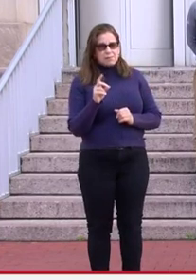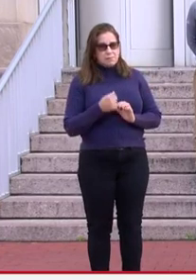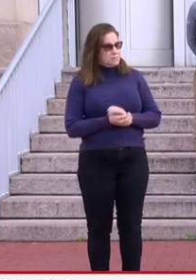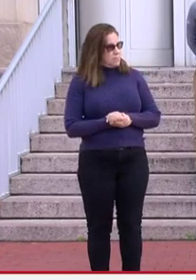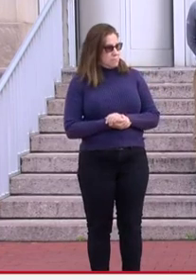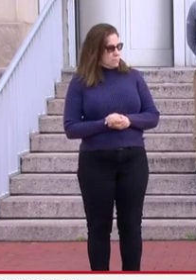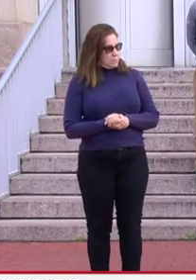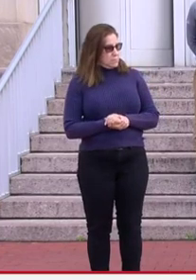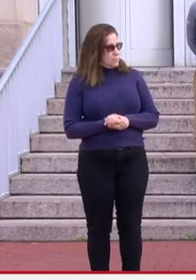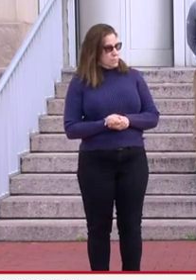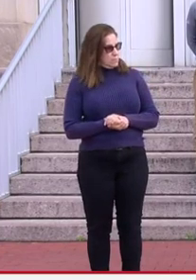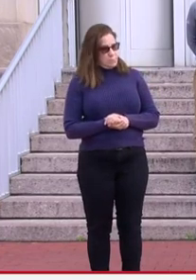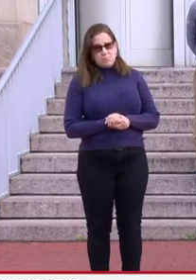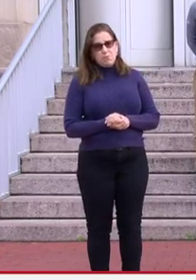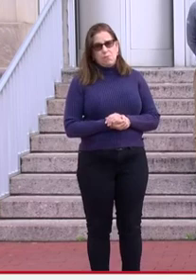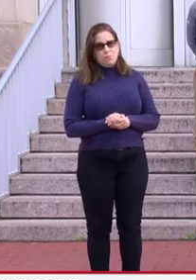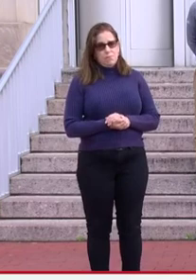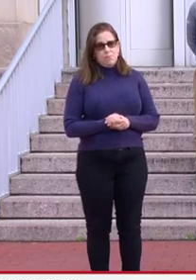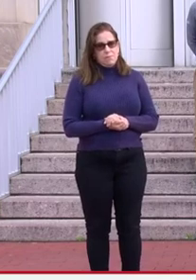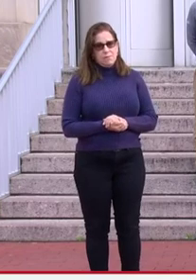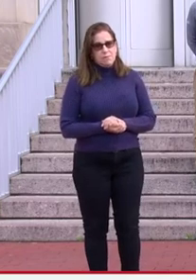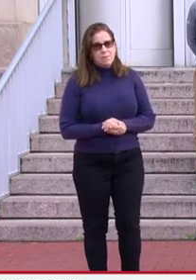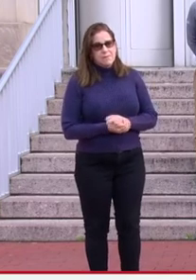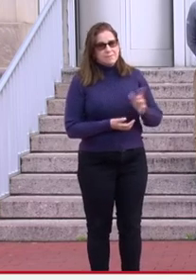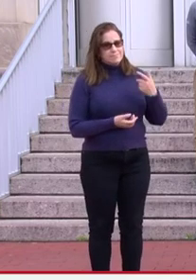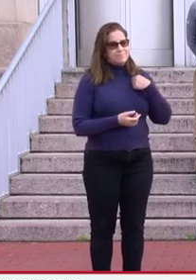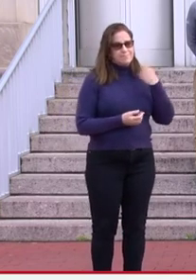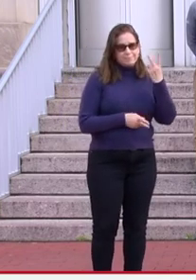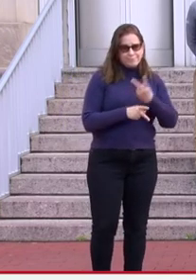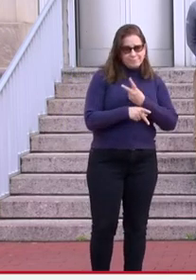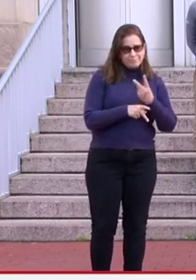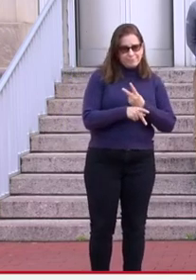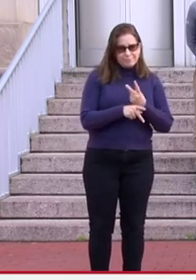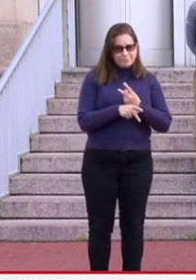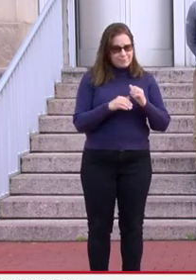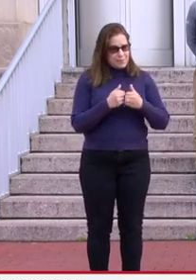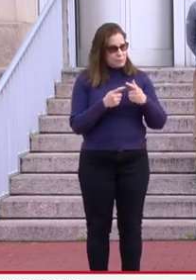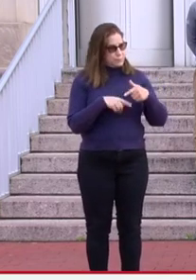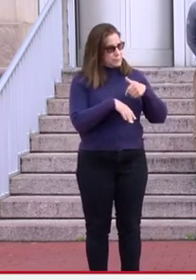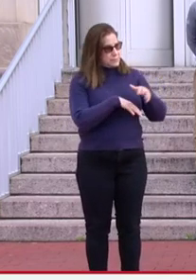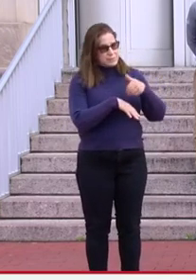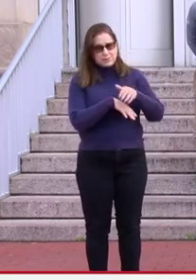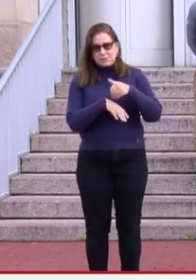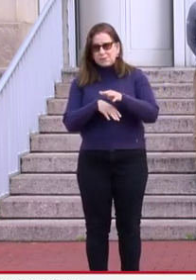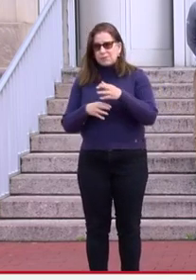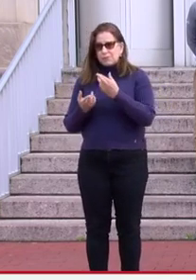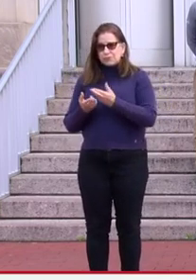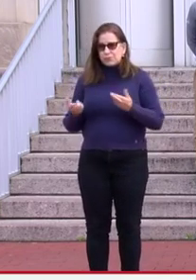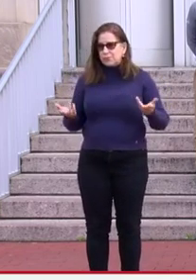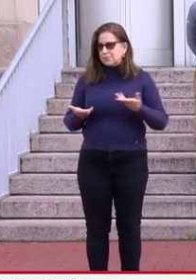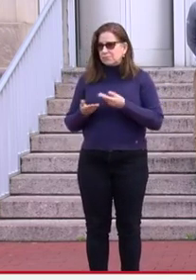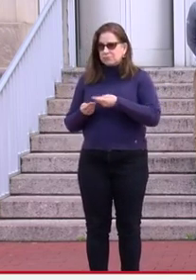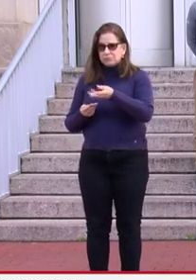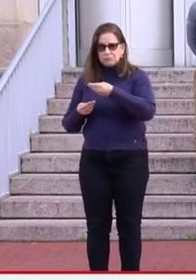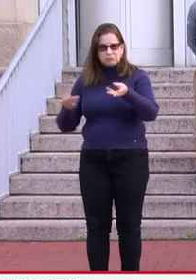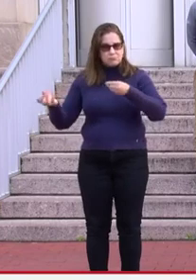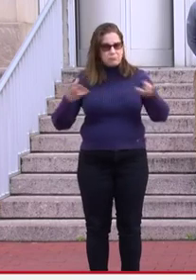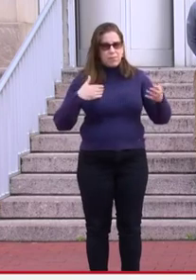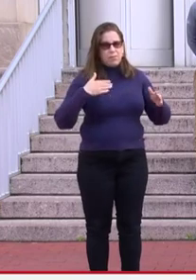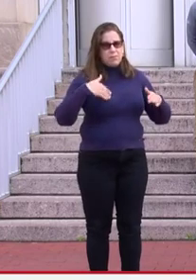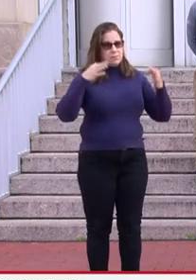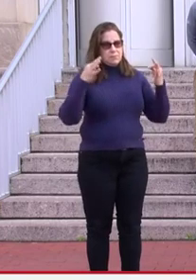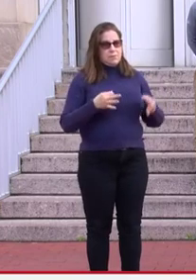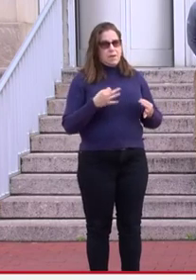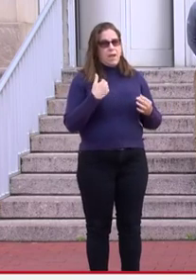contingencies from how we're deploying our resources, how many resources we have, and that. But we're not at that stage that we have 141 members out